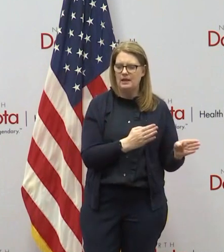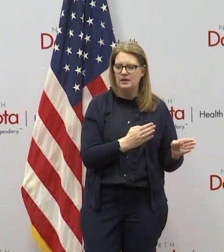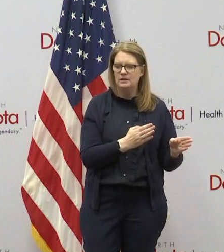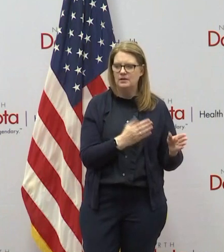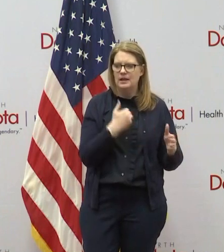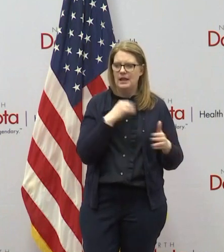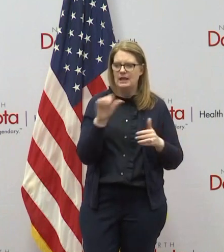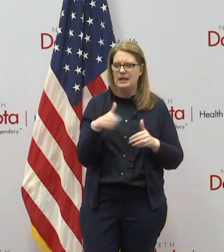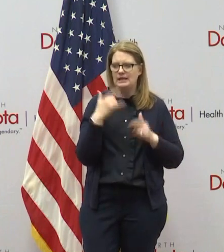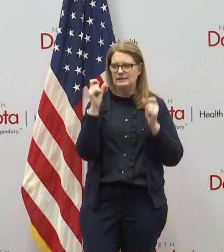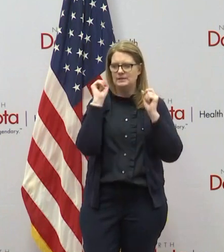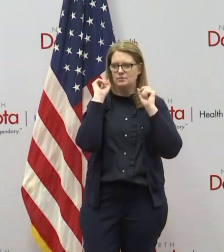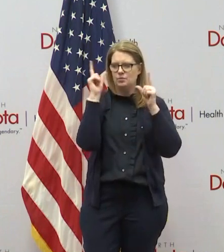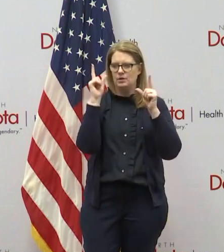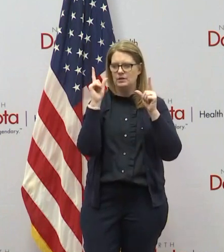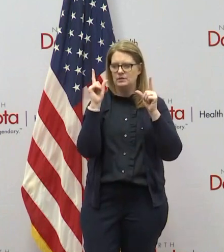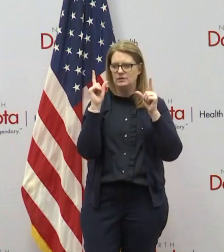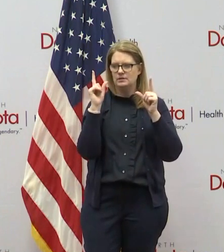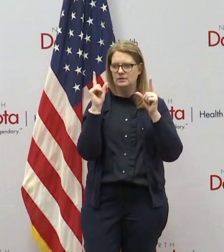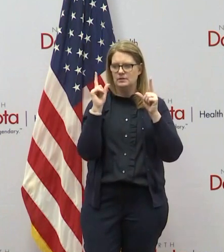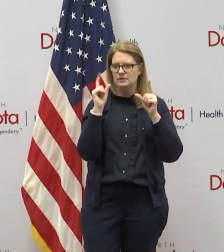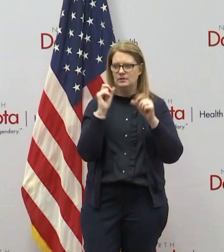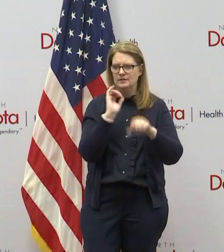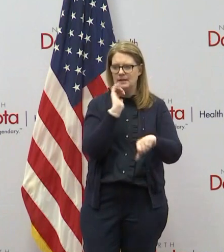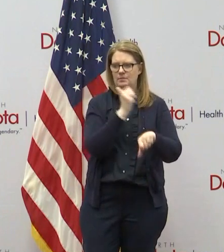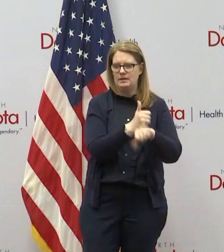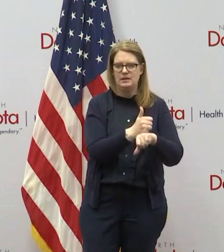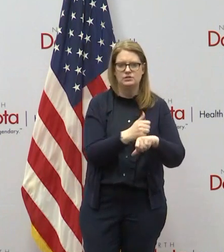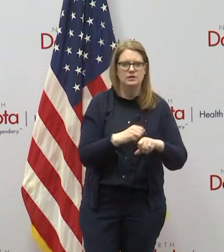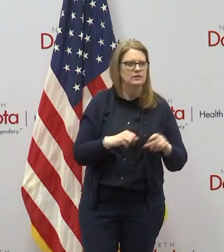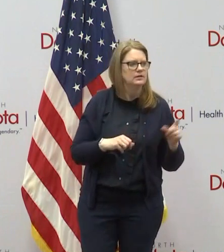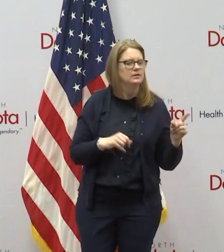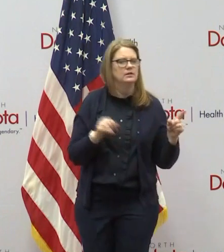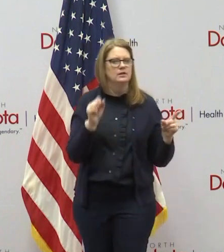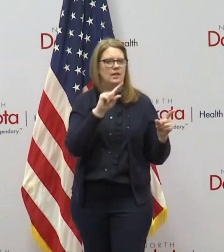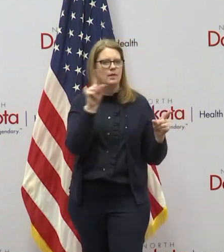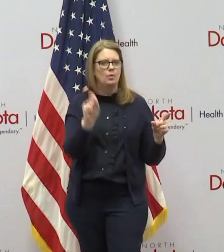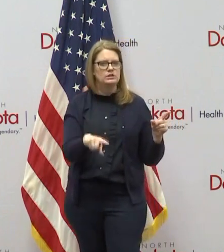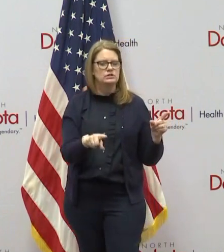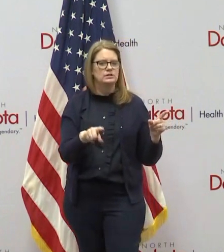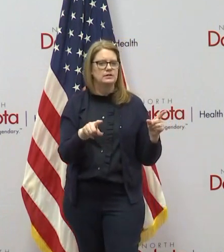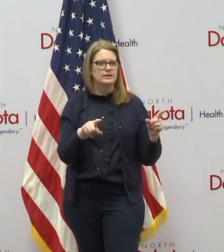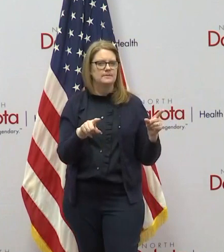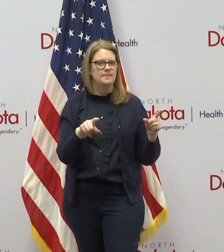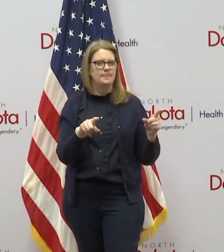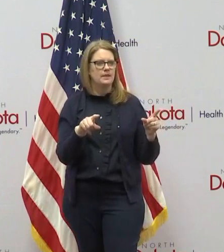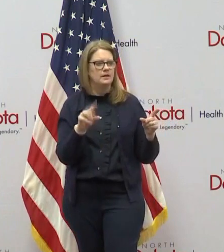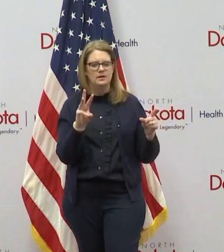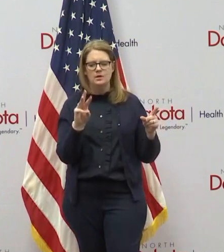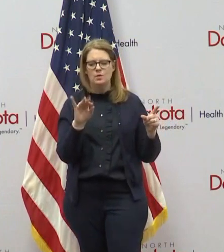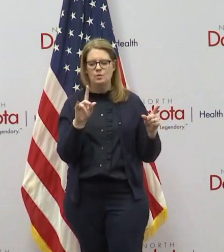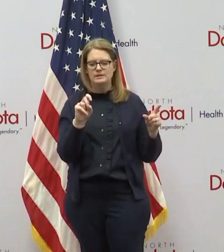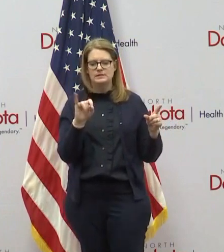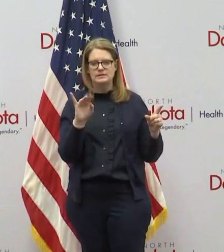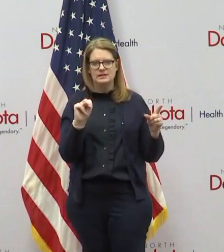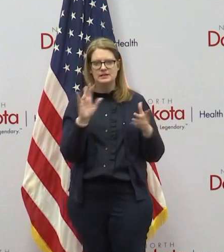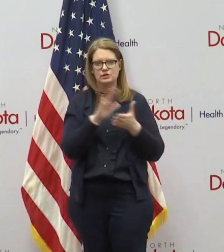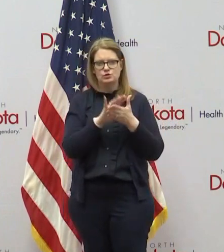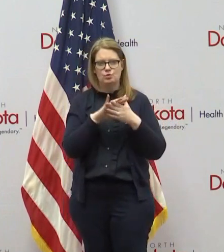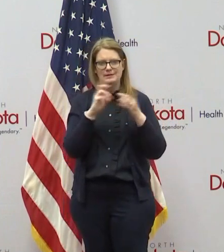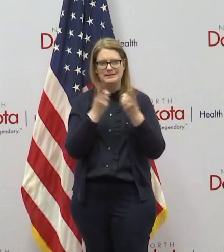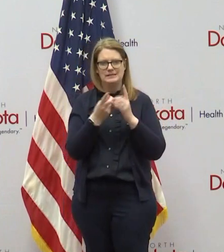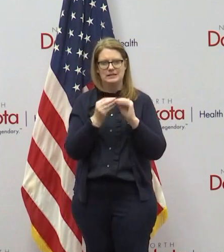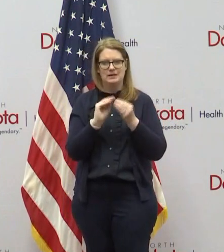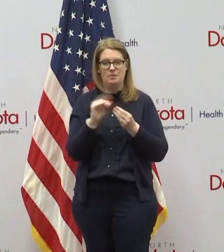you had any surprises in the implementation? So the question was, Williston School District number 1